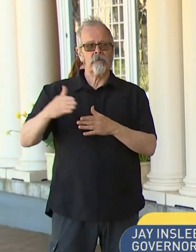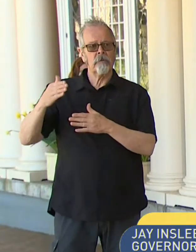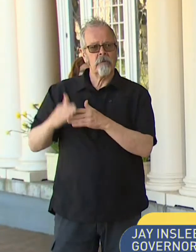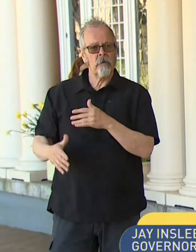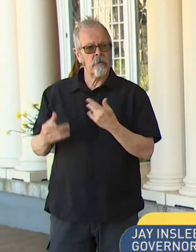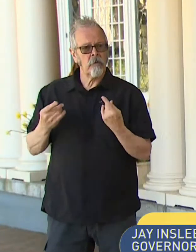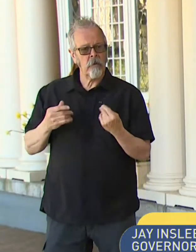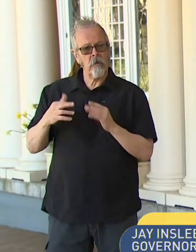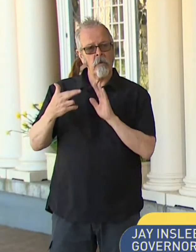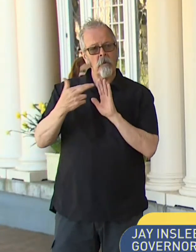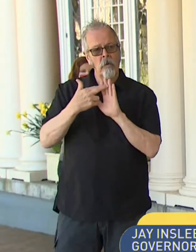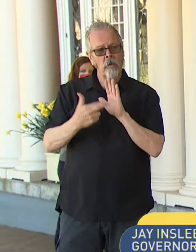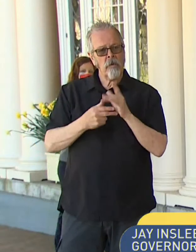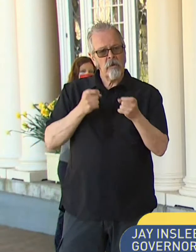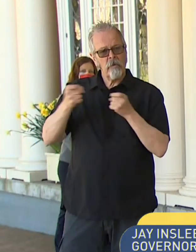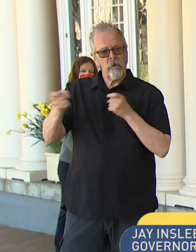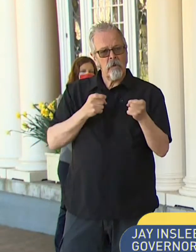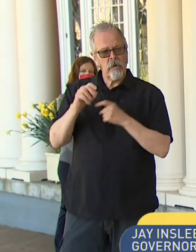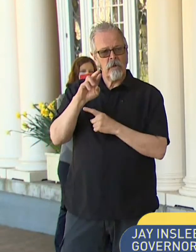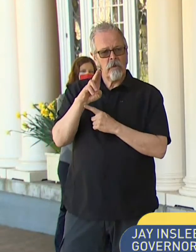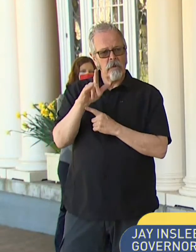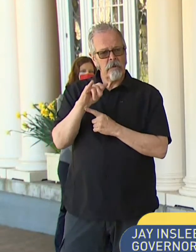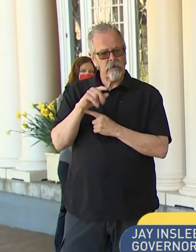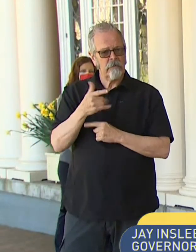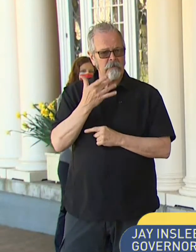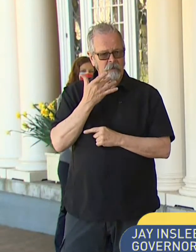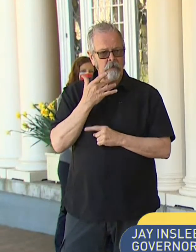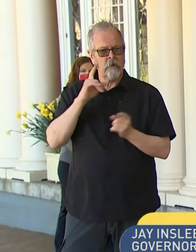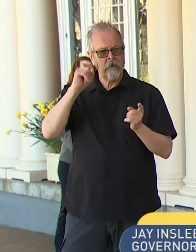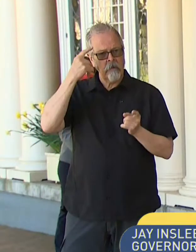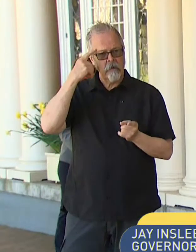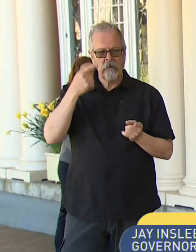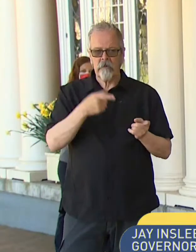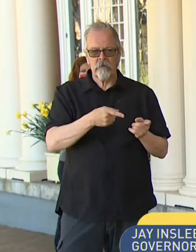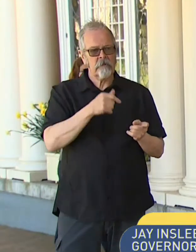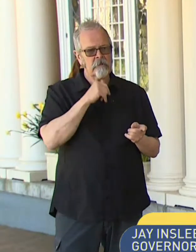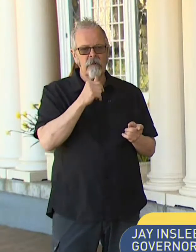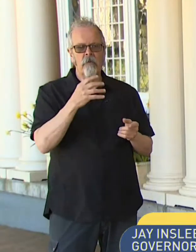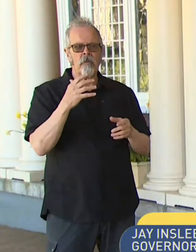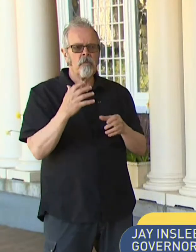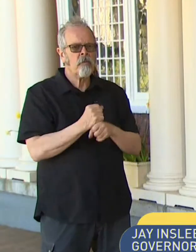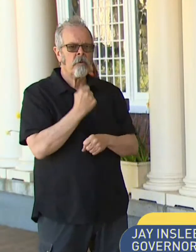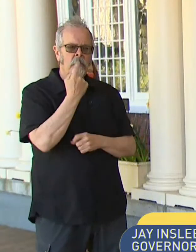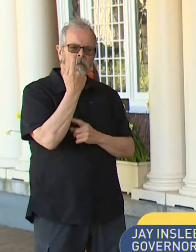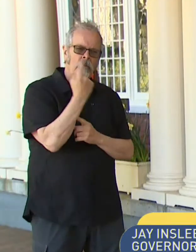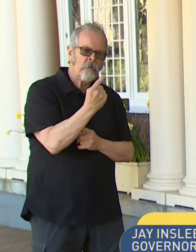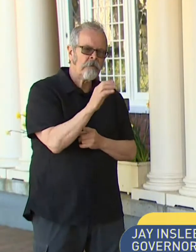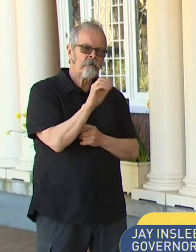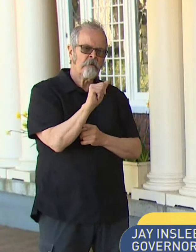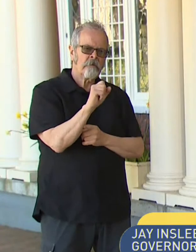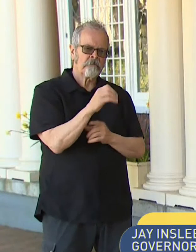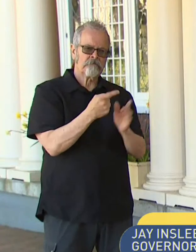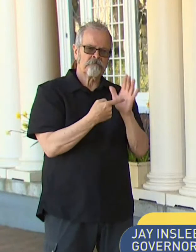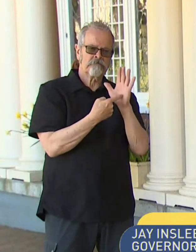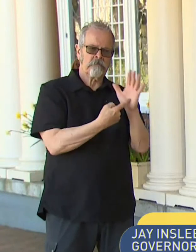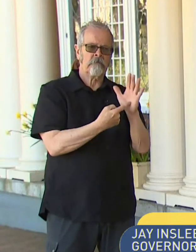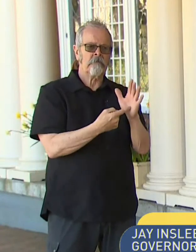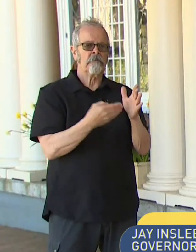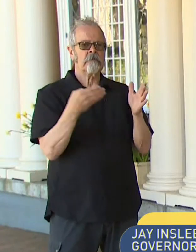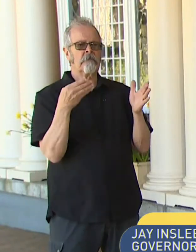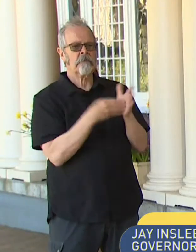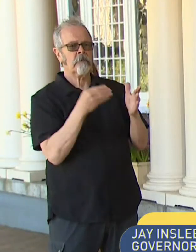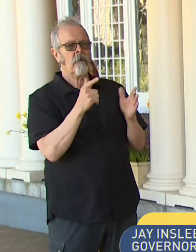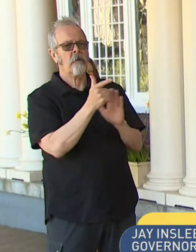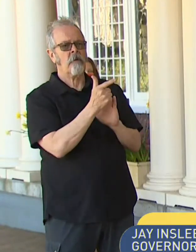governor. Every single one. They have not won one case to show that we have violated the law in the use of our emergency